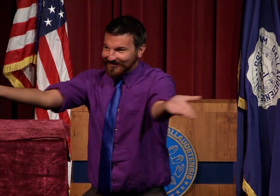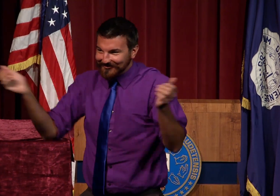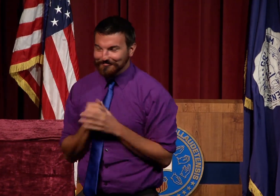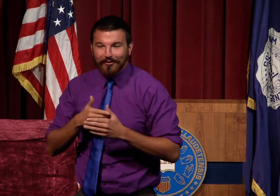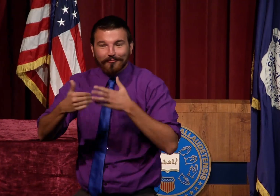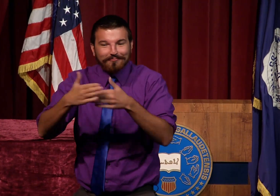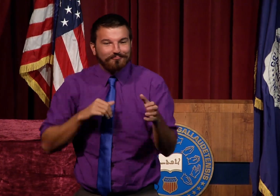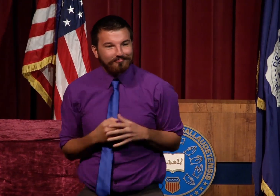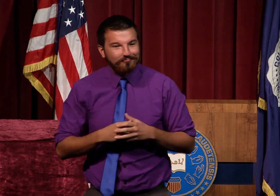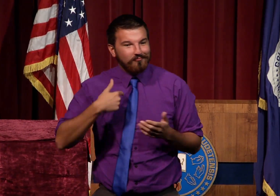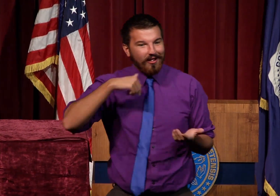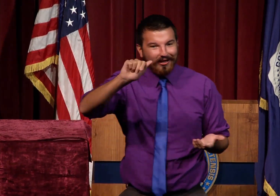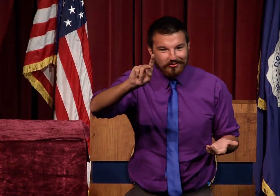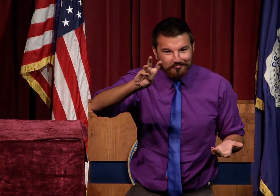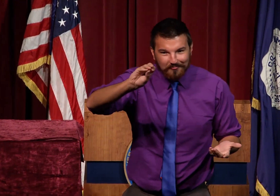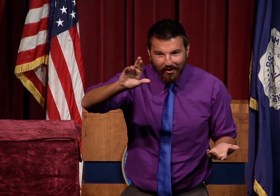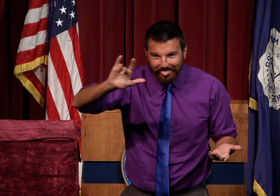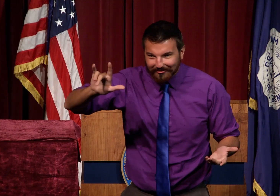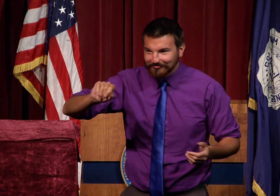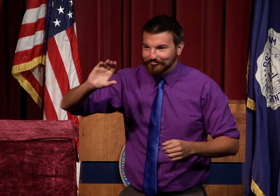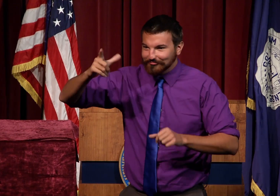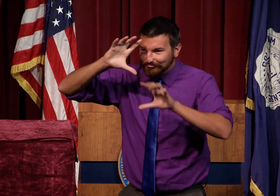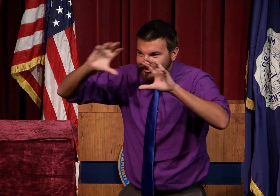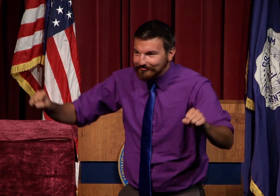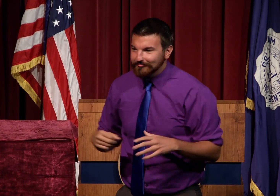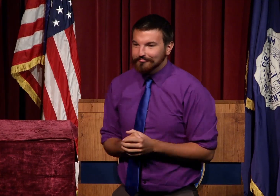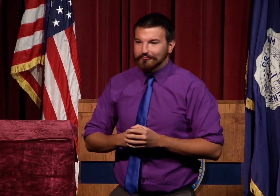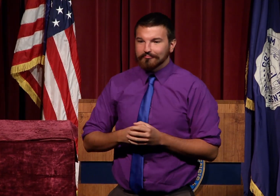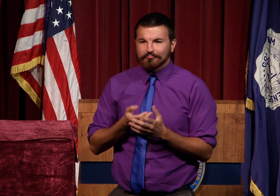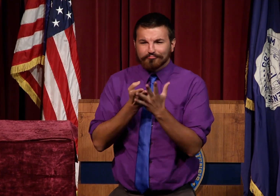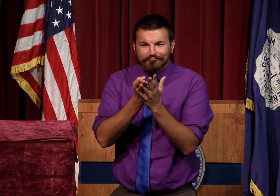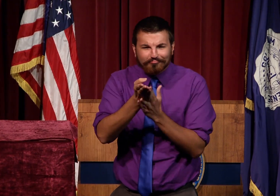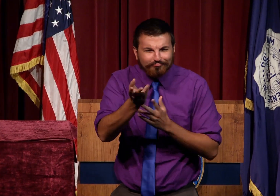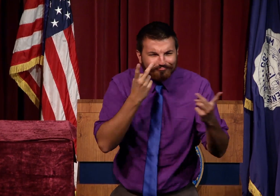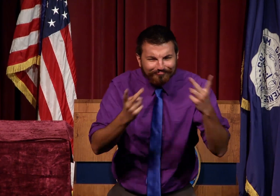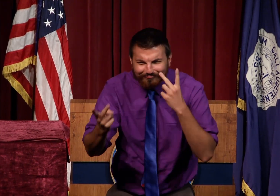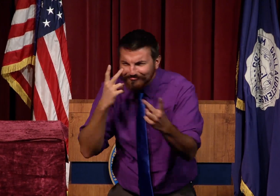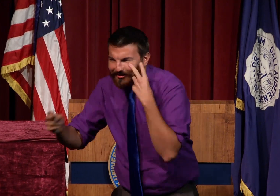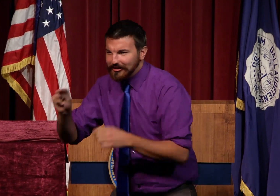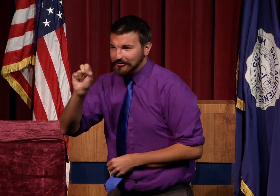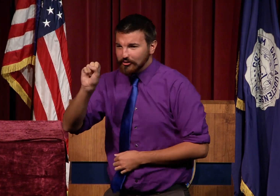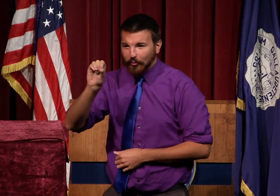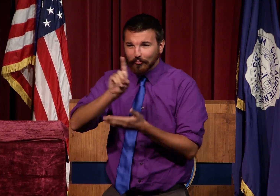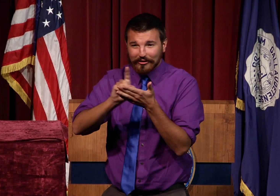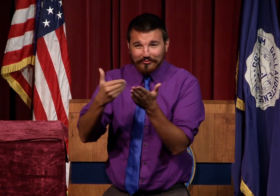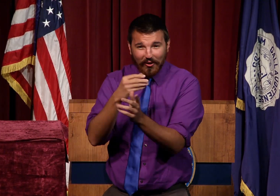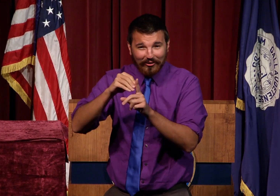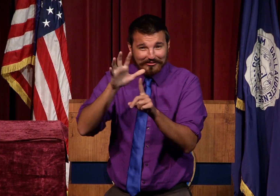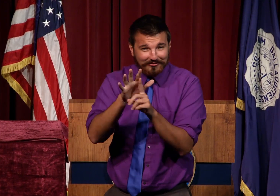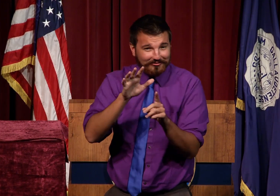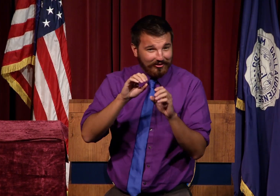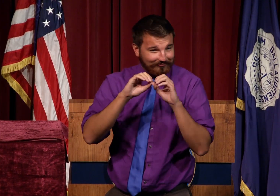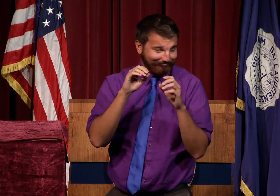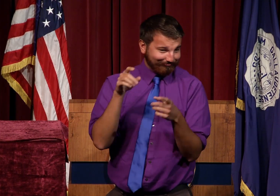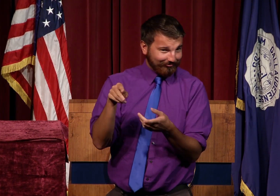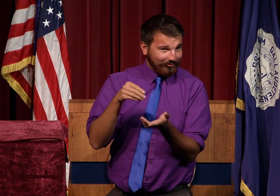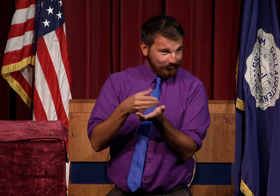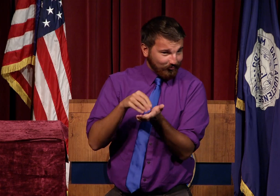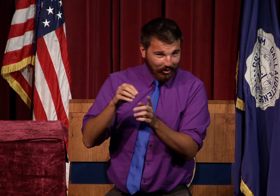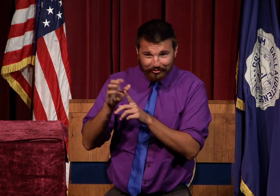light source so everyone can see what I'm saying. I'm Andrew Morrill, President of Student Body Government. You know, I just think it's wonderful